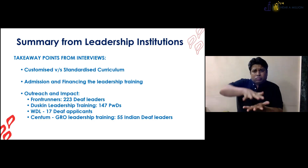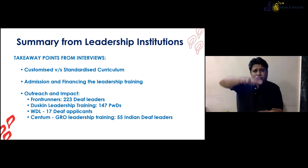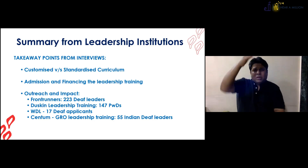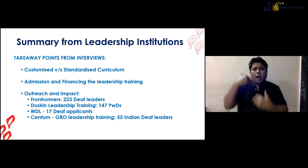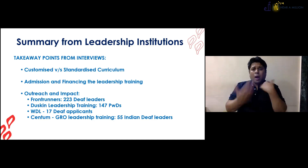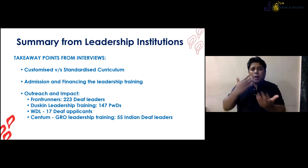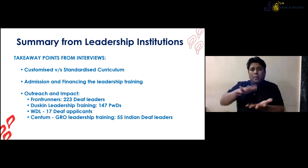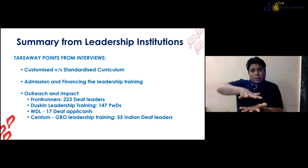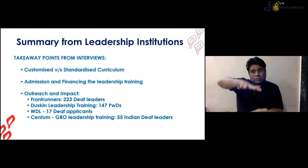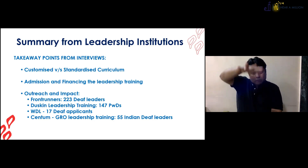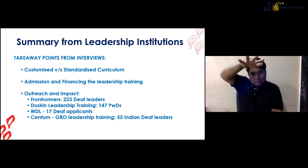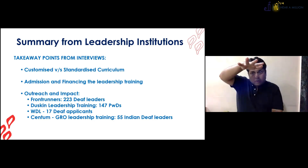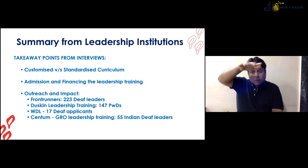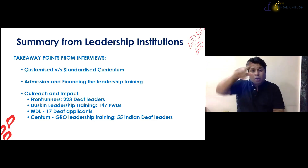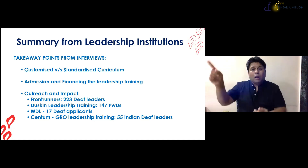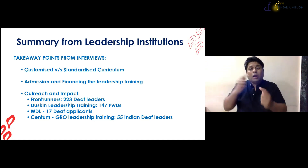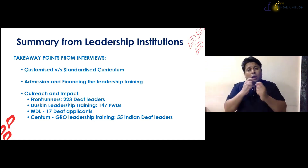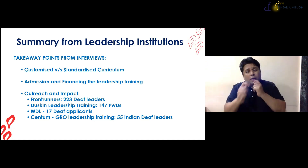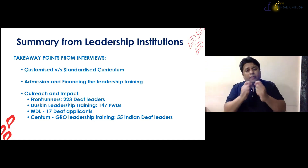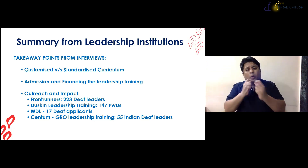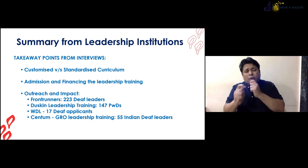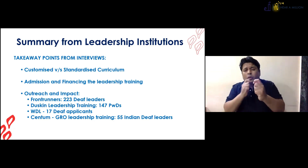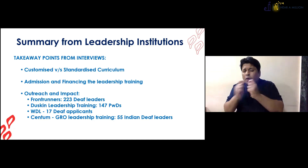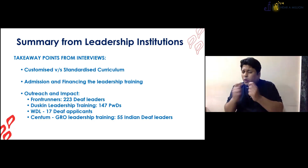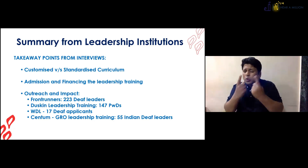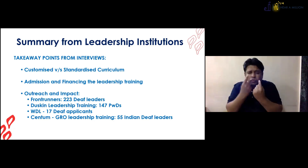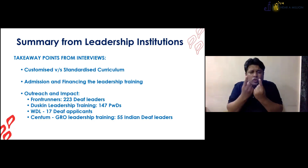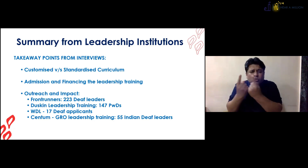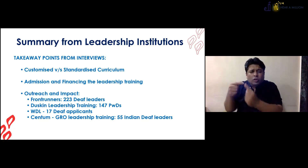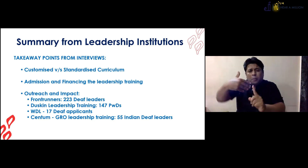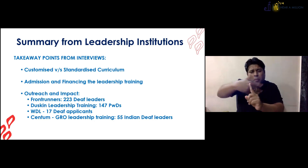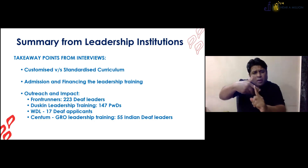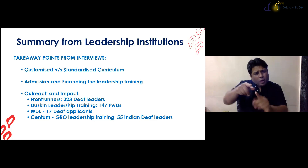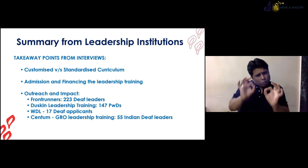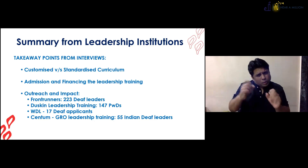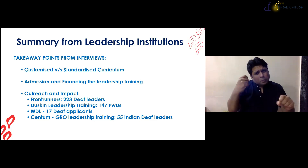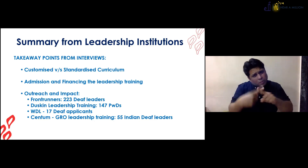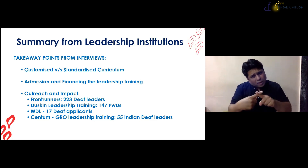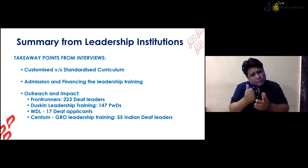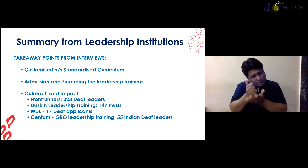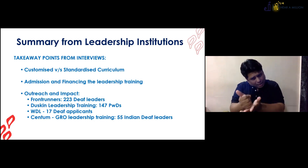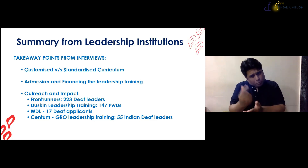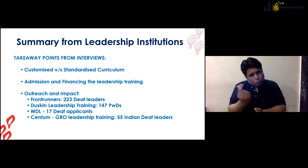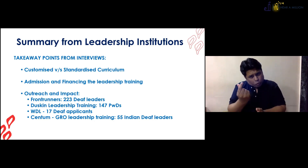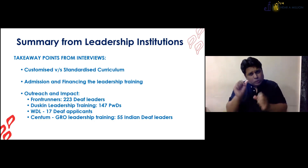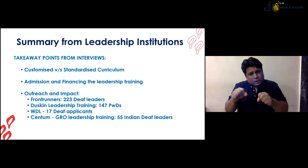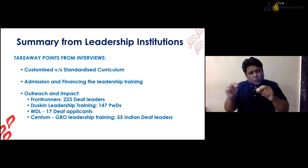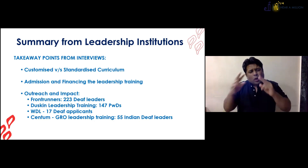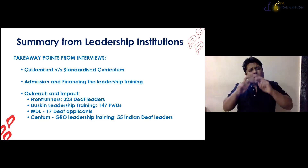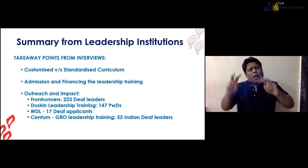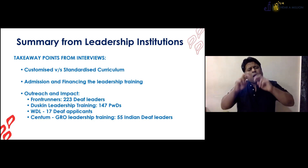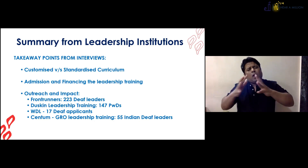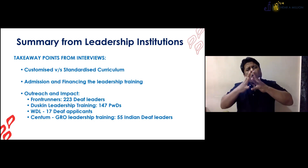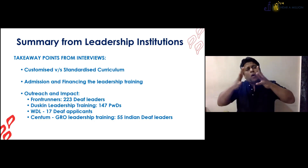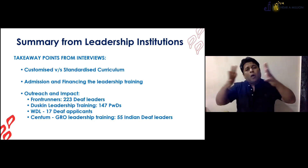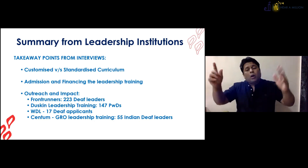mean, a lot of applications go there. It's like a pile that reaches there. They interview, they do a background check, strict background check. They see